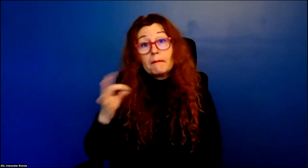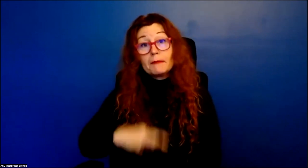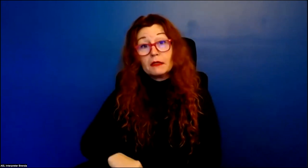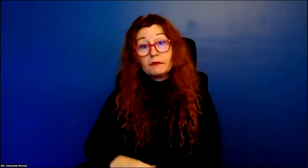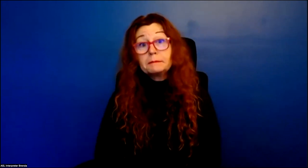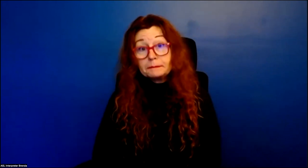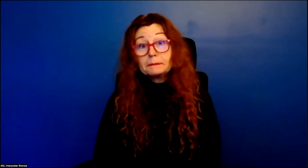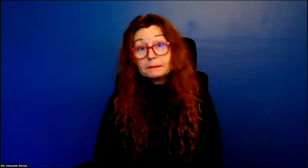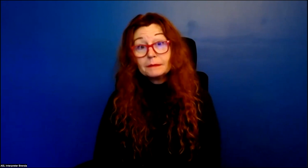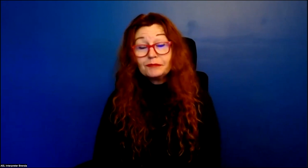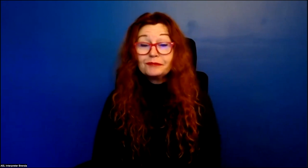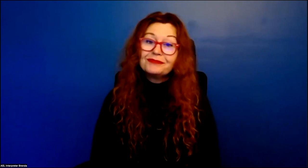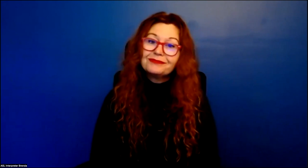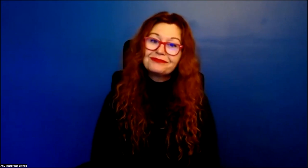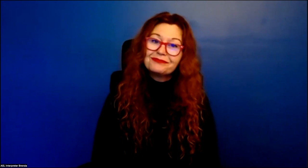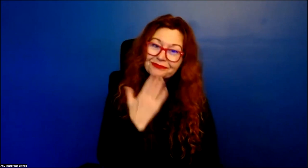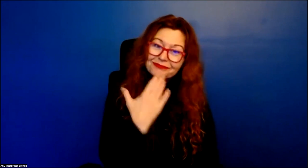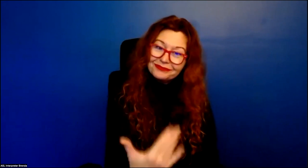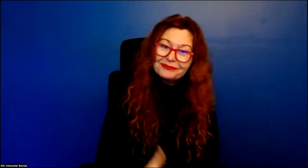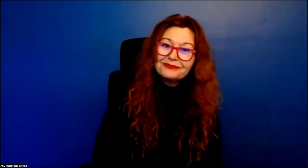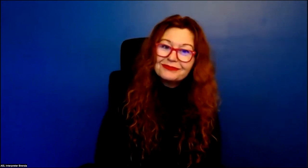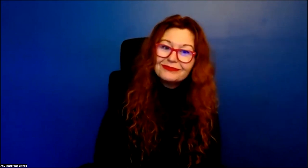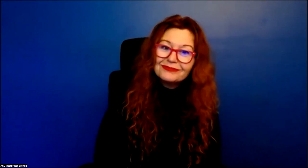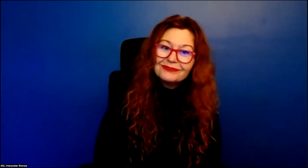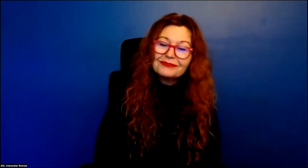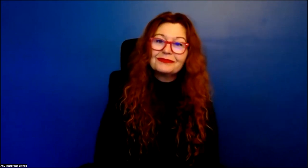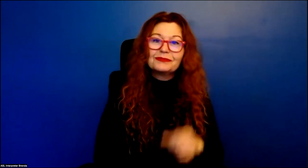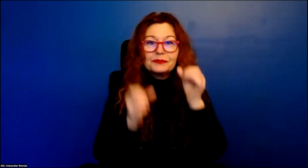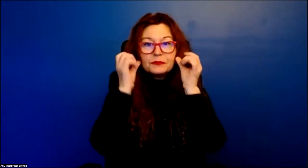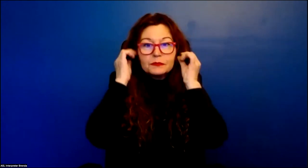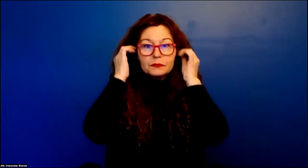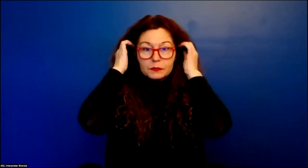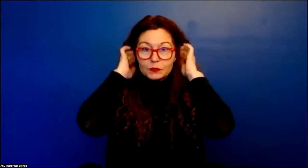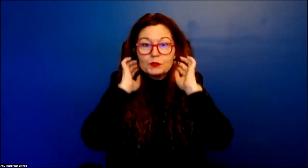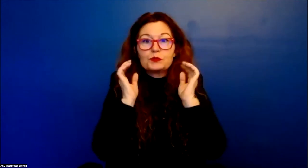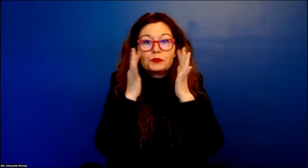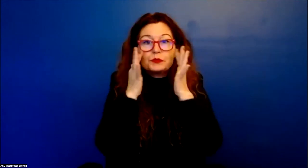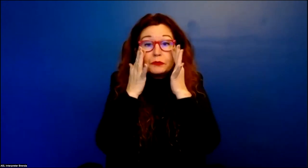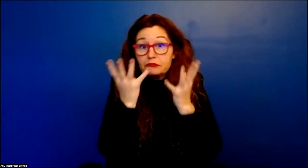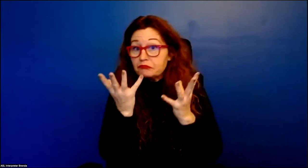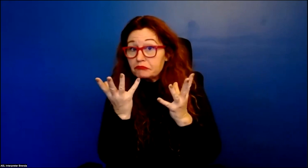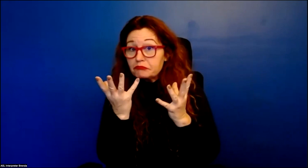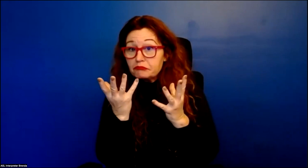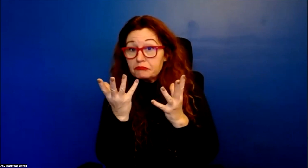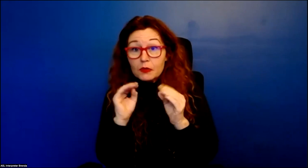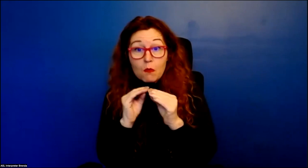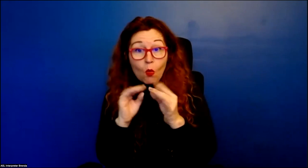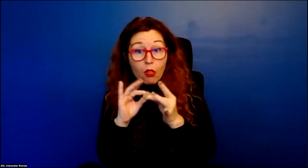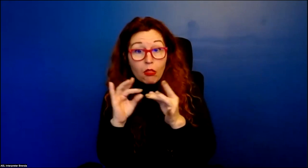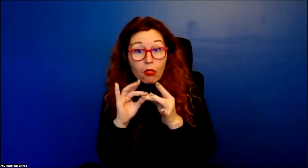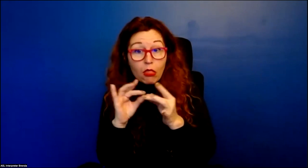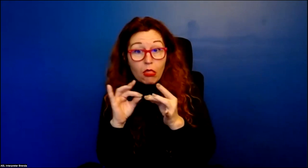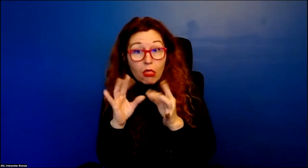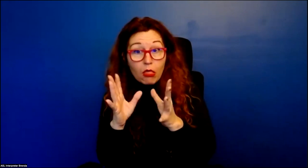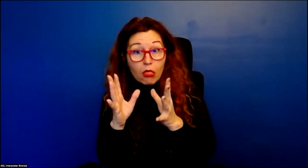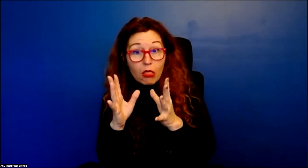Thank you. So anybody else want to chime in before we move on to the next question? Yeah,